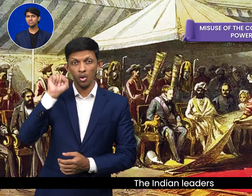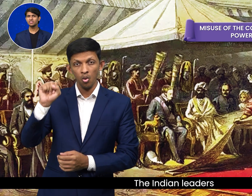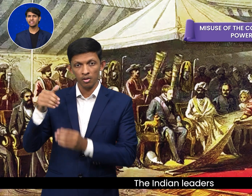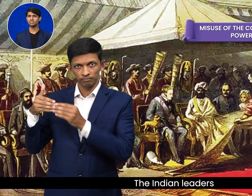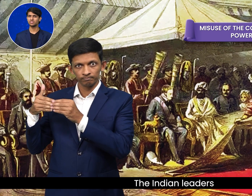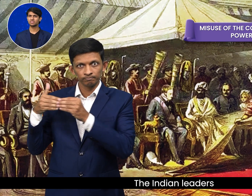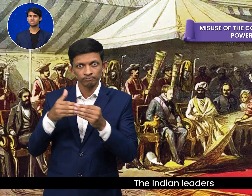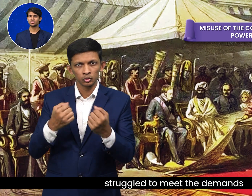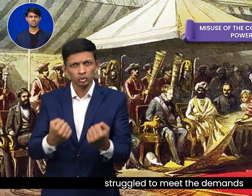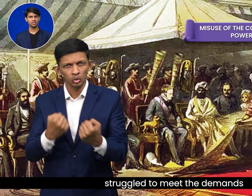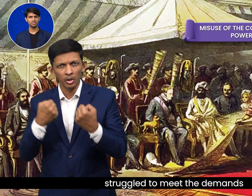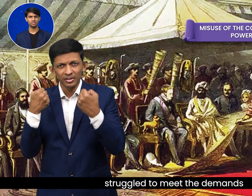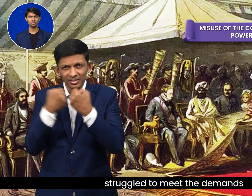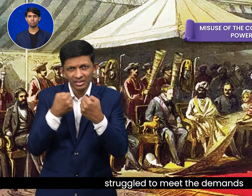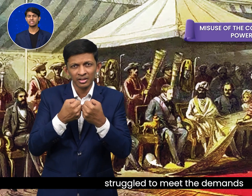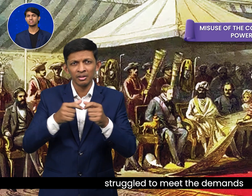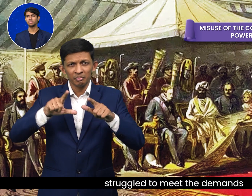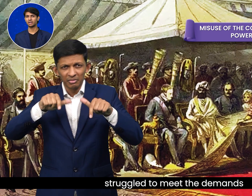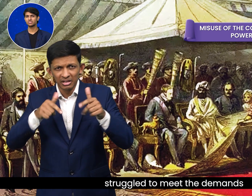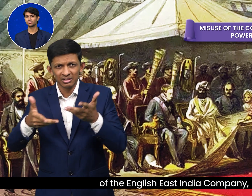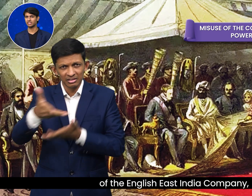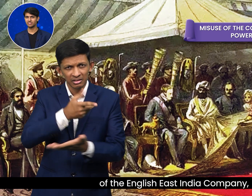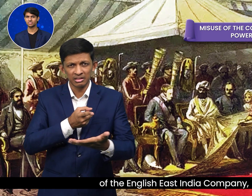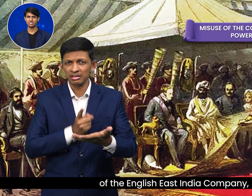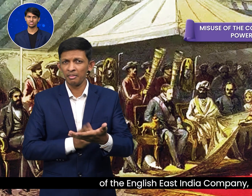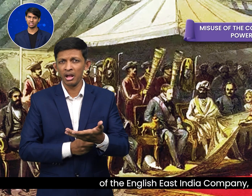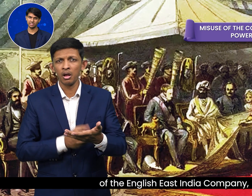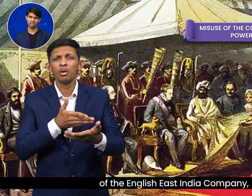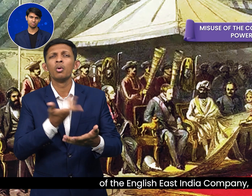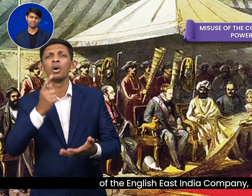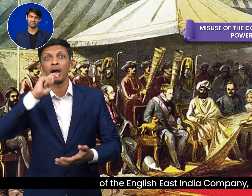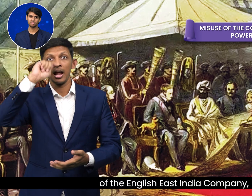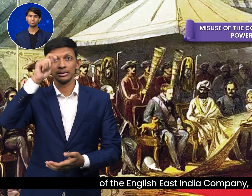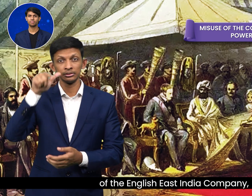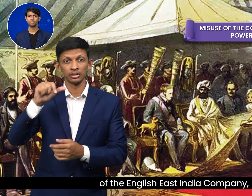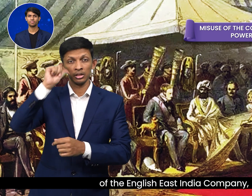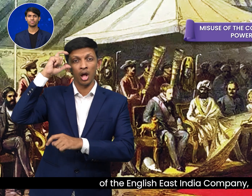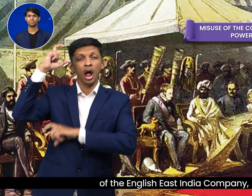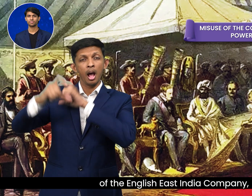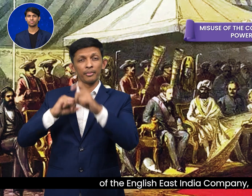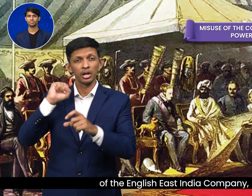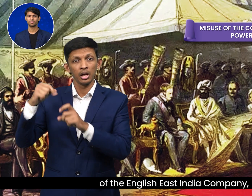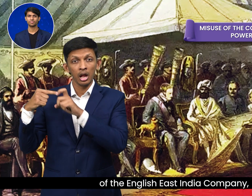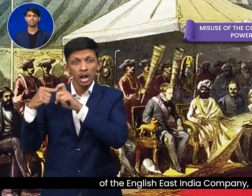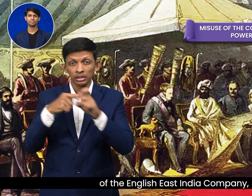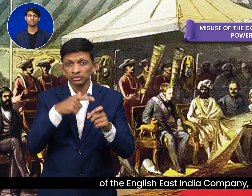The Indian leaders struggled to meet the demands of the English East India Company,